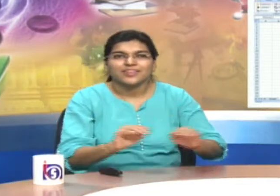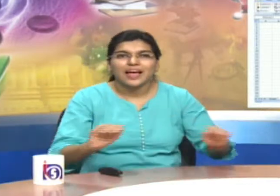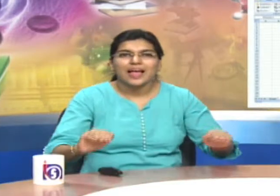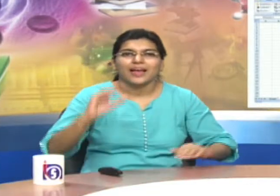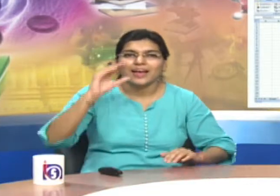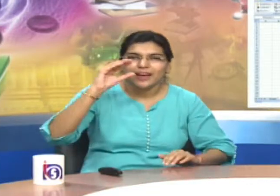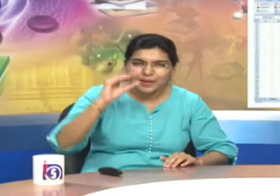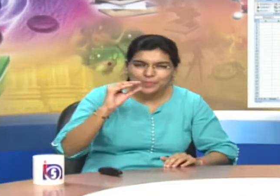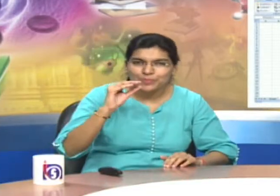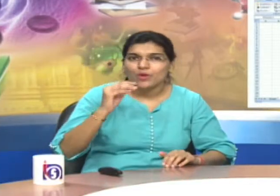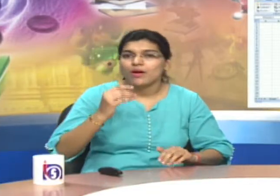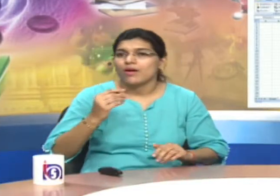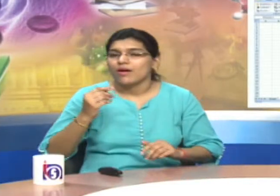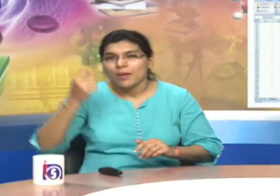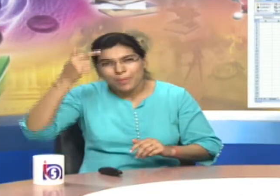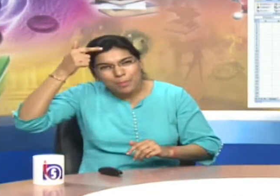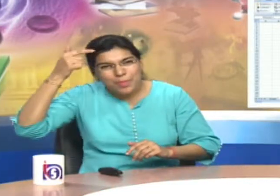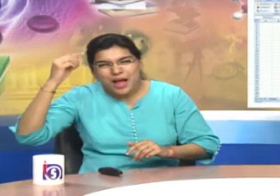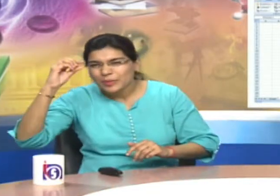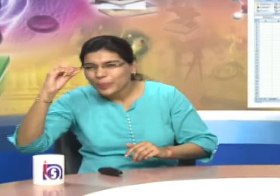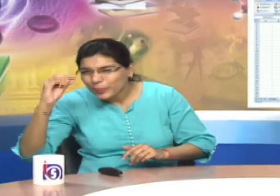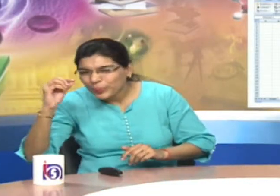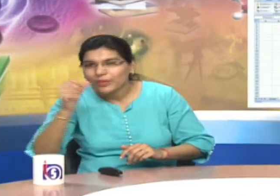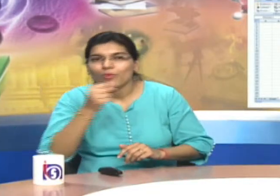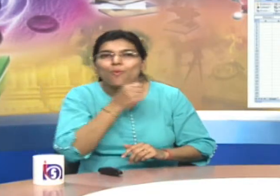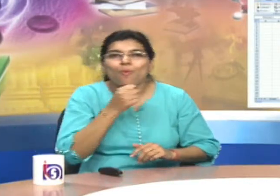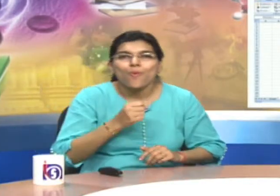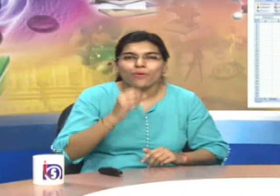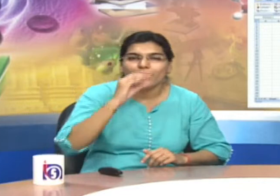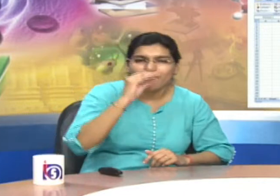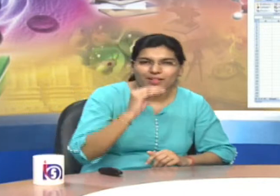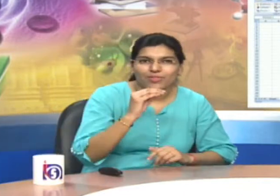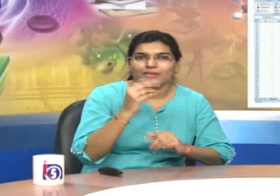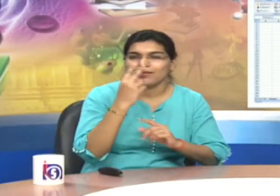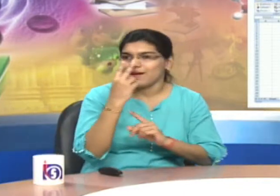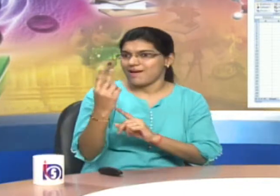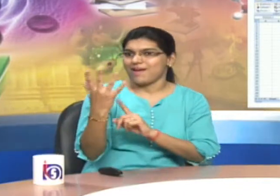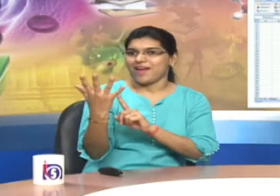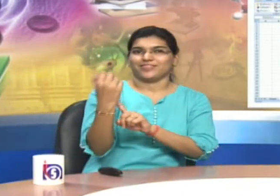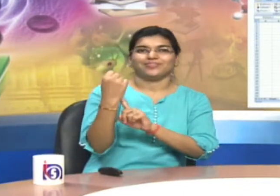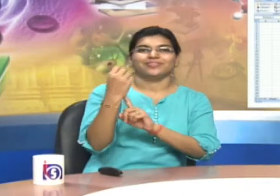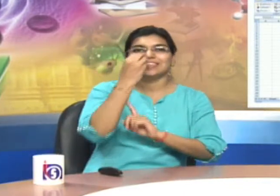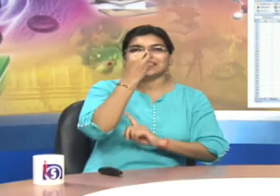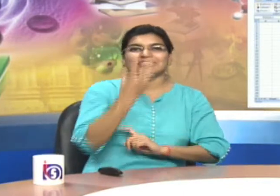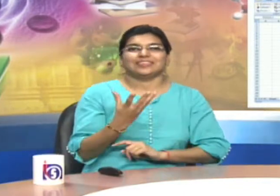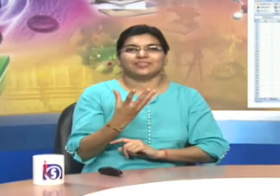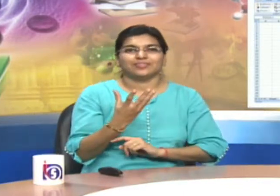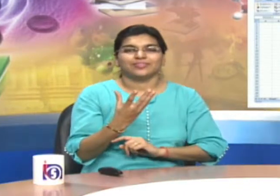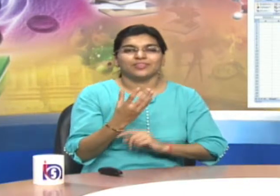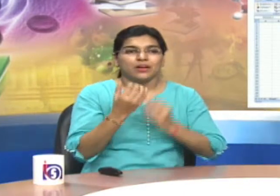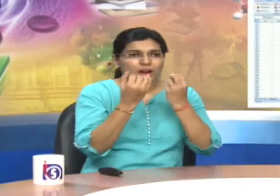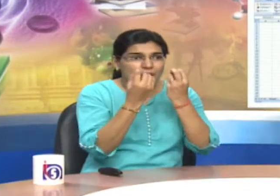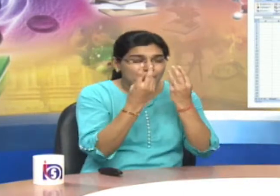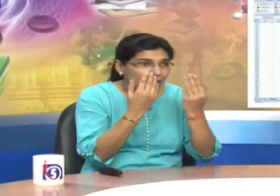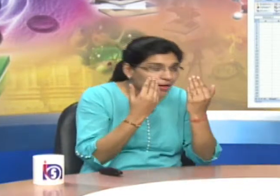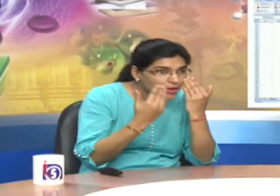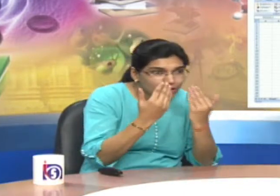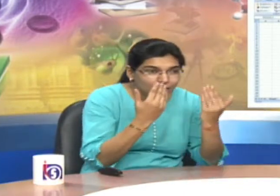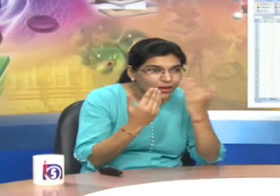name, which color you want to show on the chart. Accordingly you will choose: for old people black color, for women's red color,